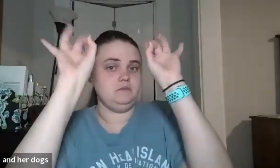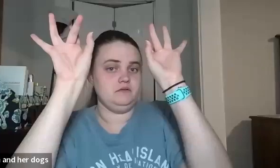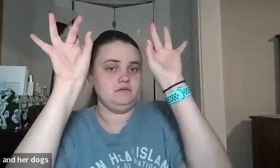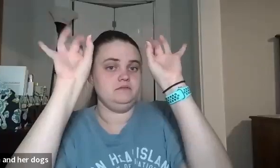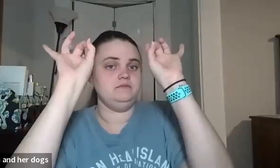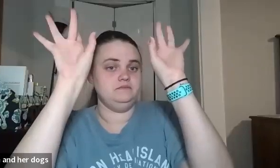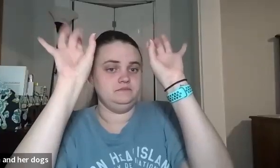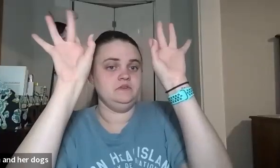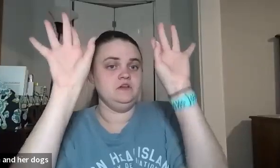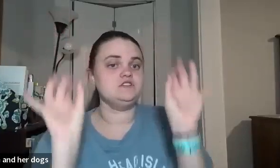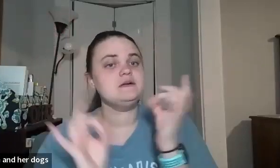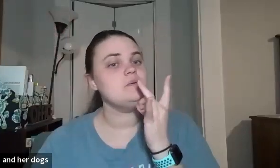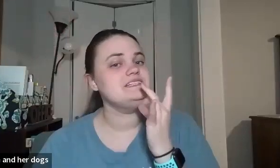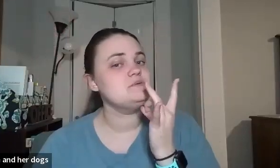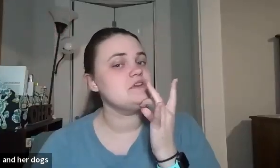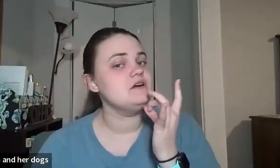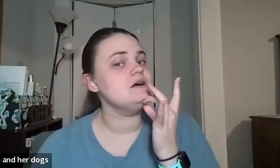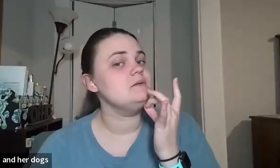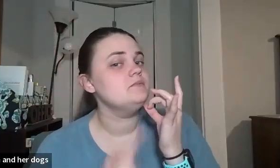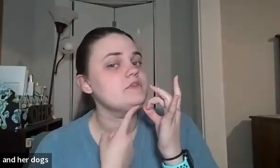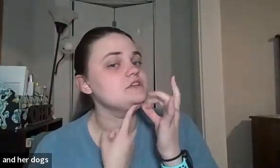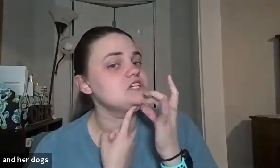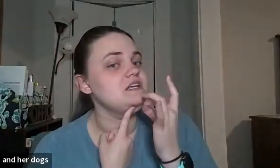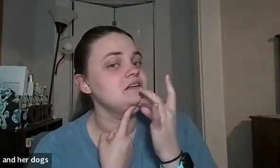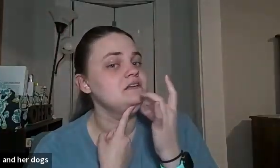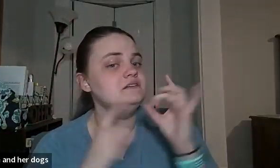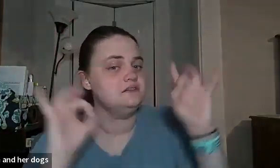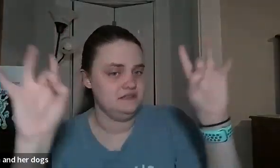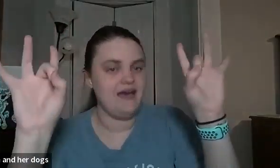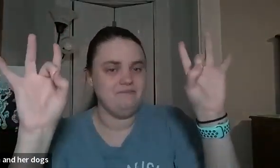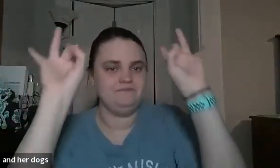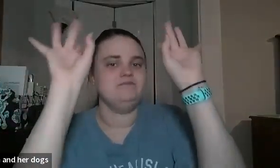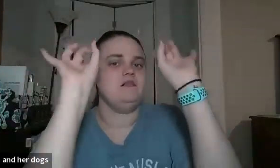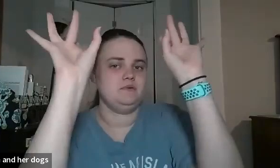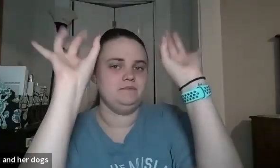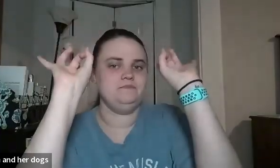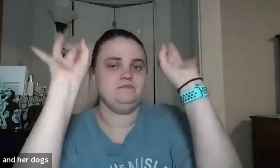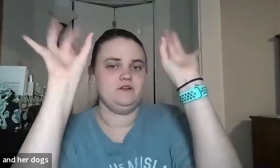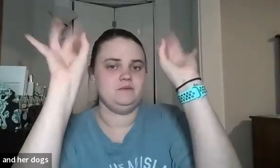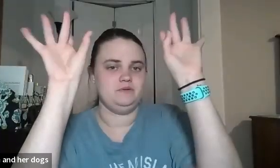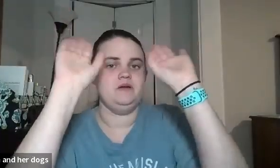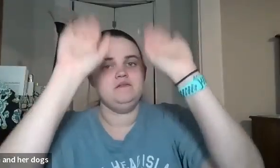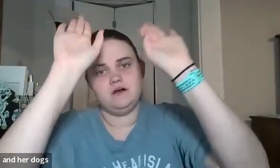volleyball. So like what we did with our chin, yeah, volleyball.